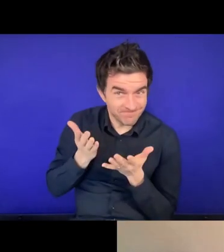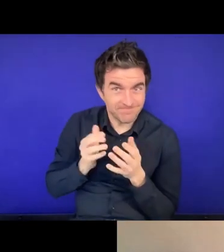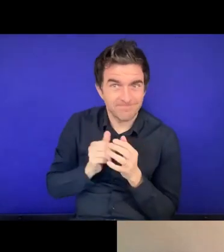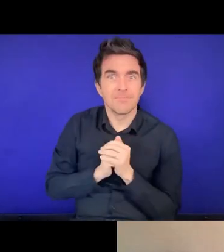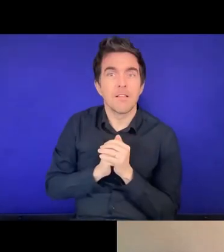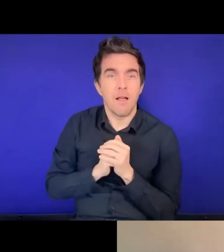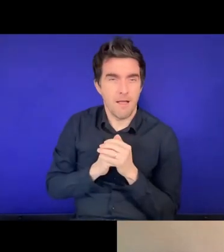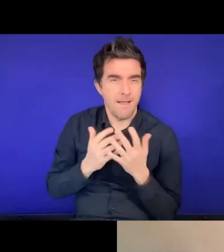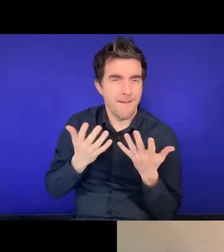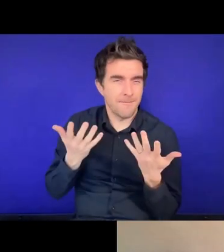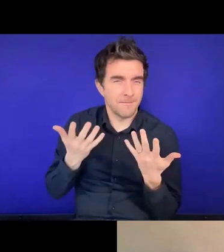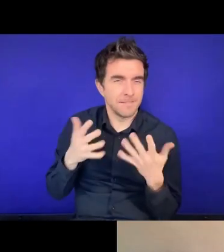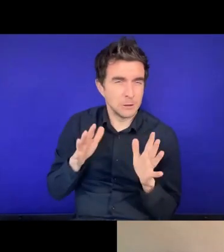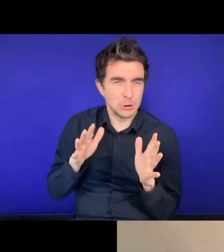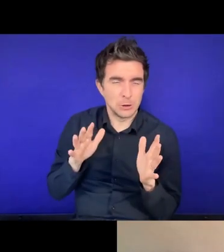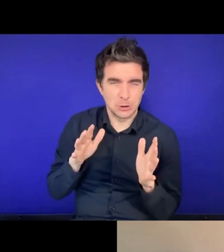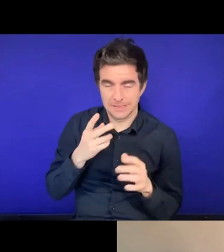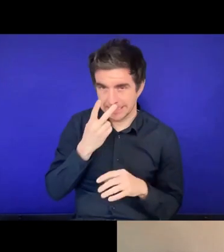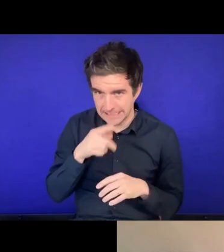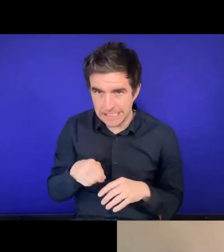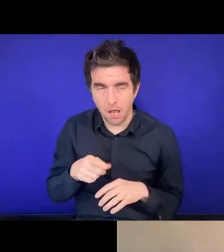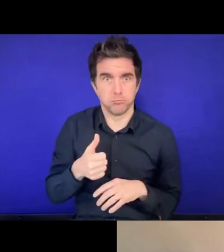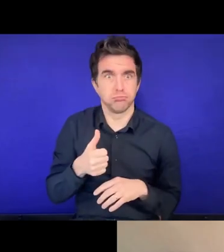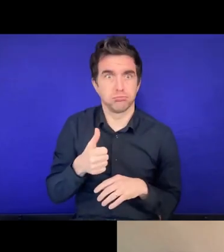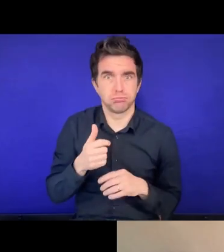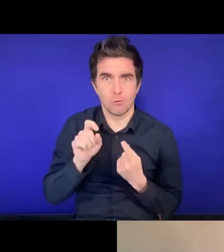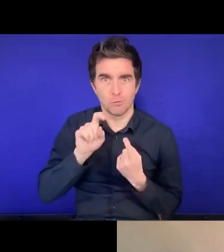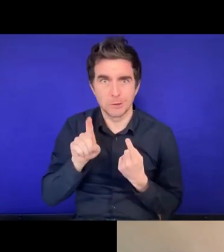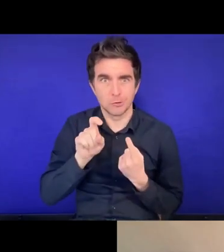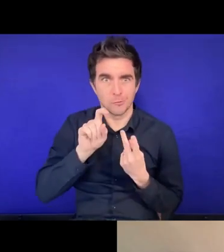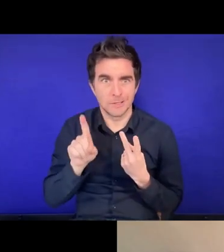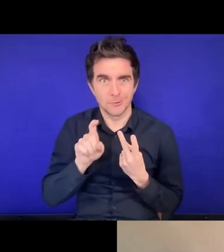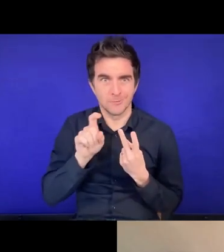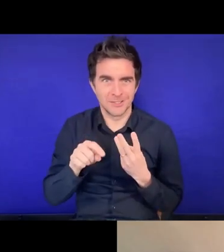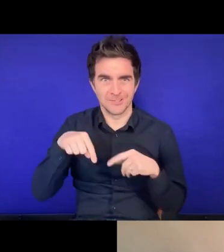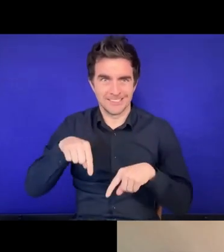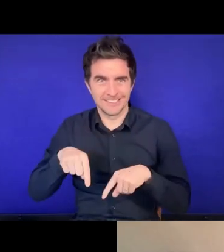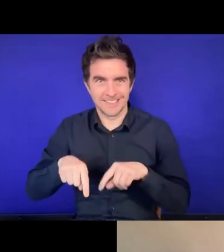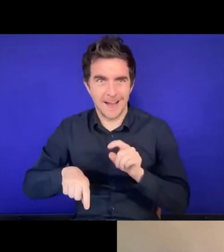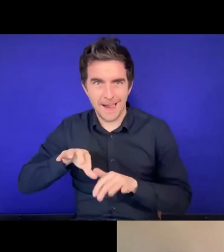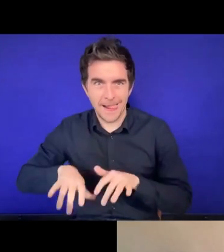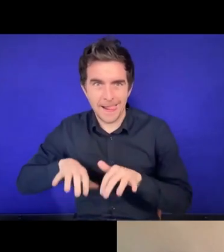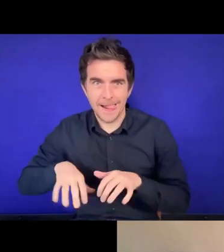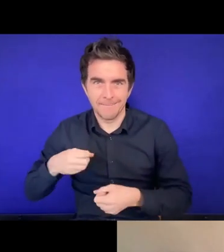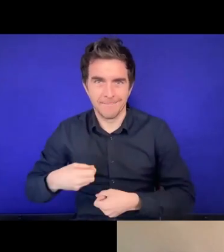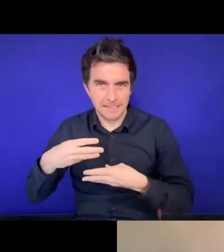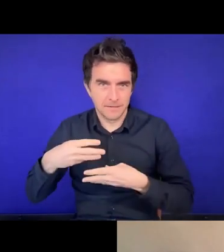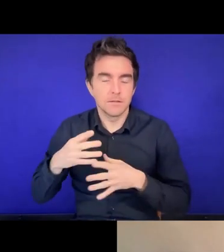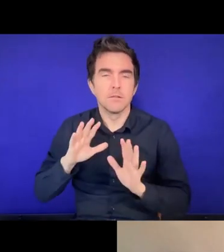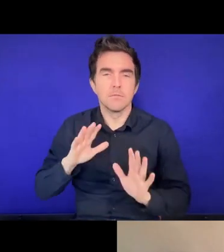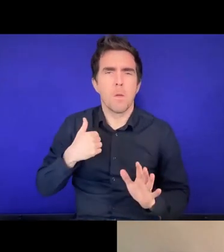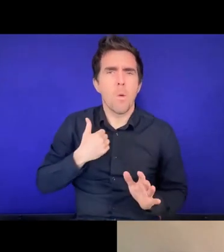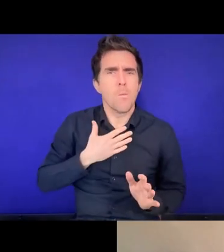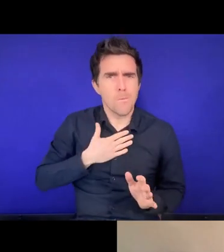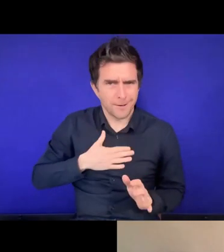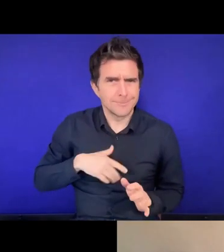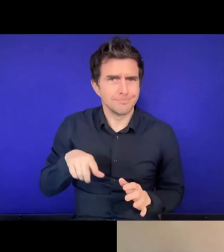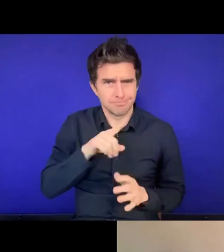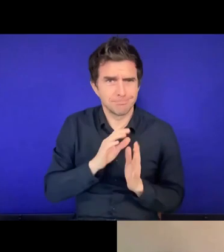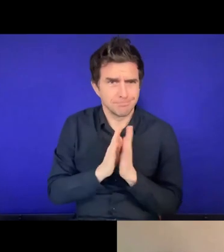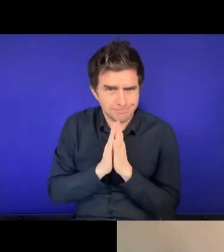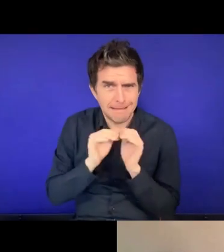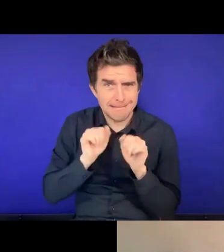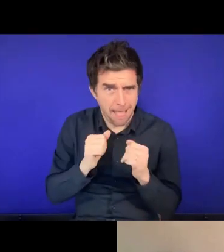chat, but I would encourage you to keep, typing there and asking. And also, if you